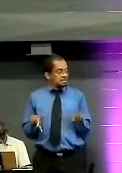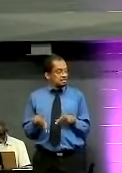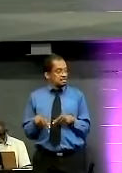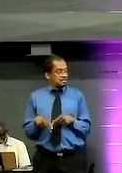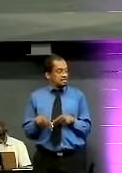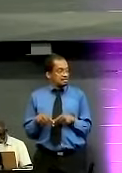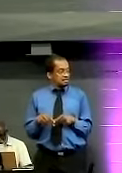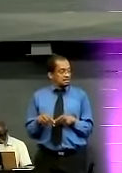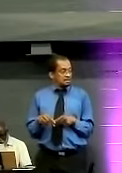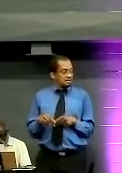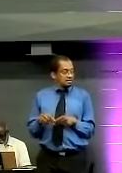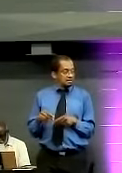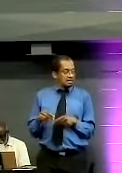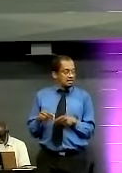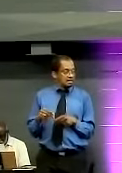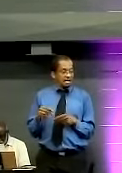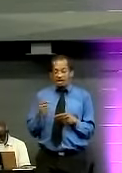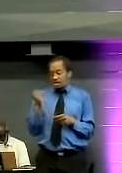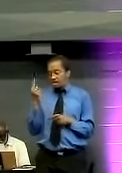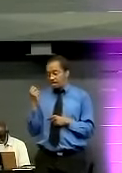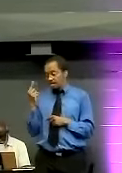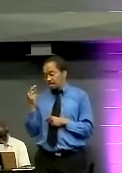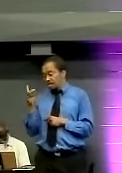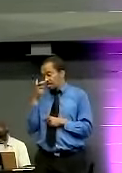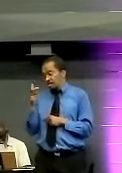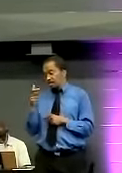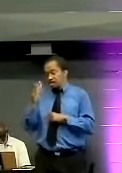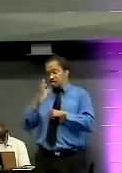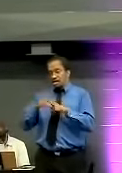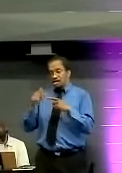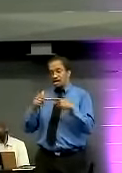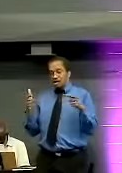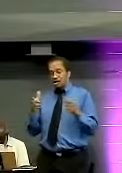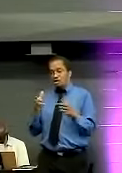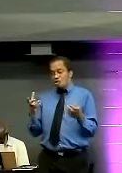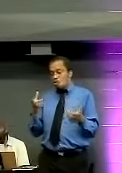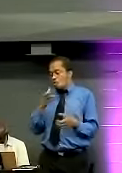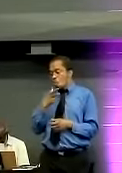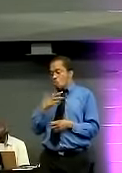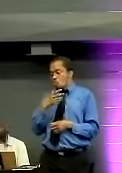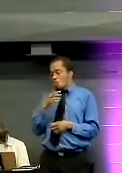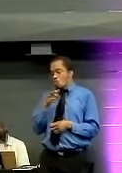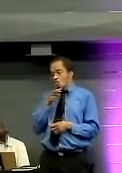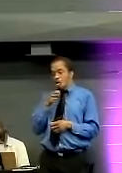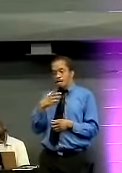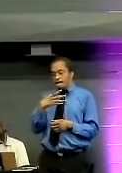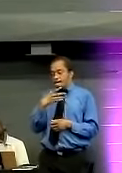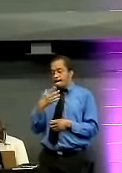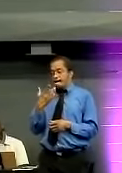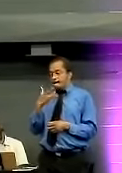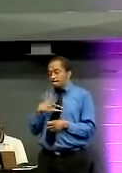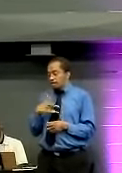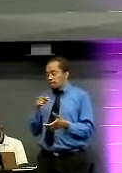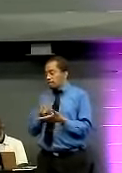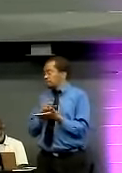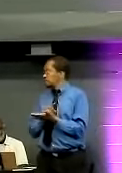later on. Listen, if you're watching online, who has a birthday this week? This week? Anybody got a birthday